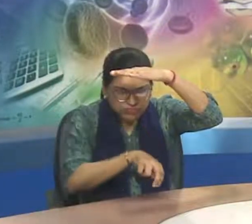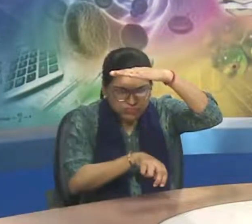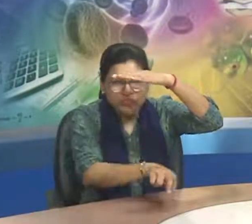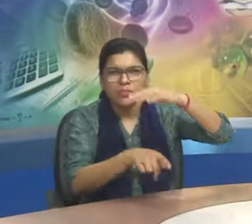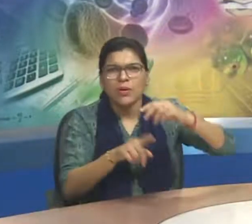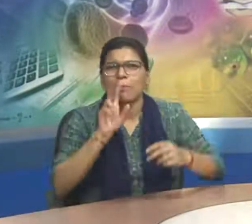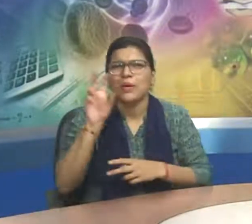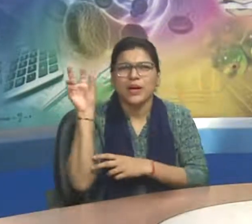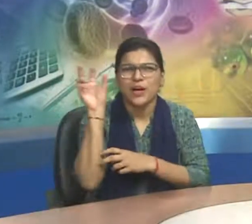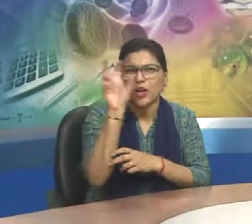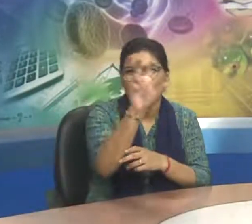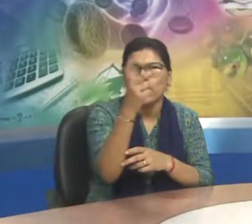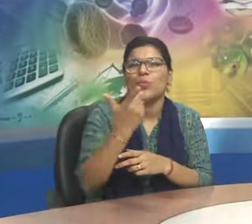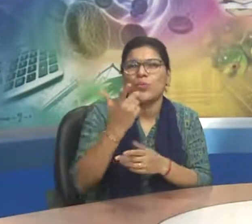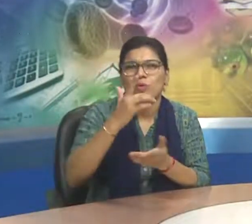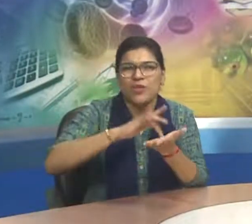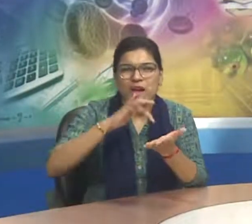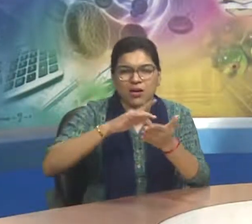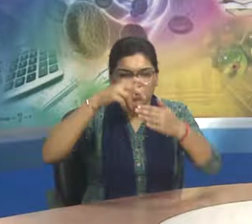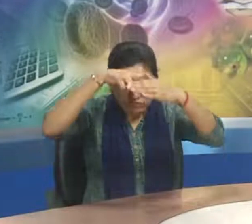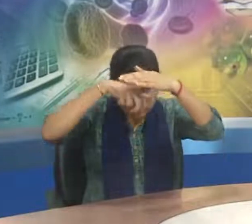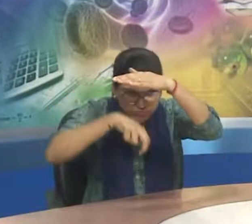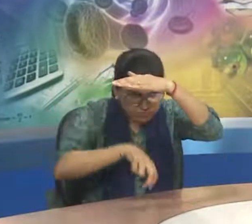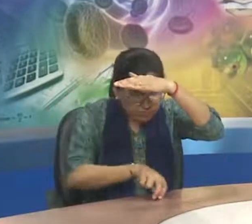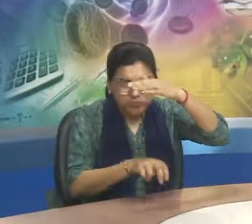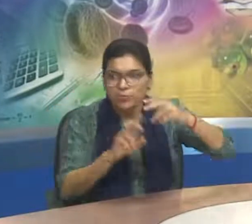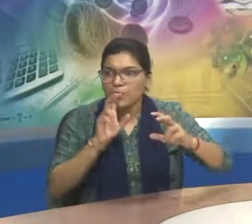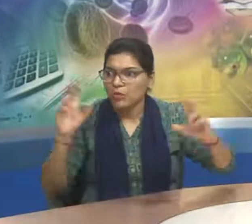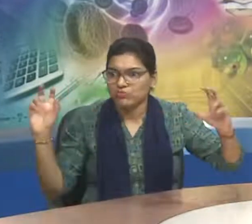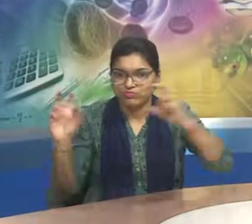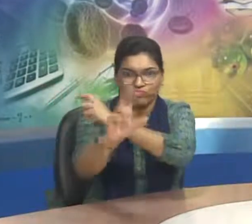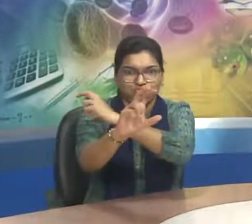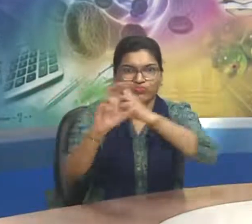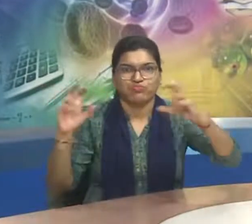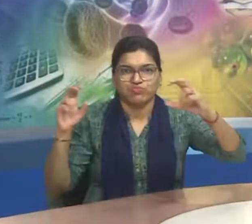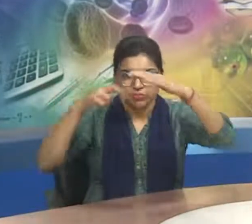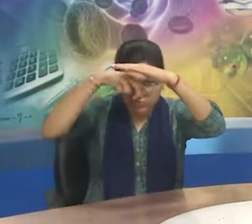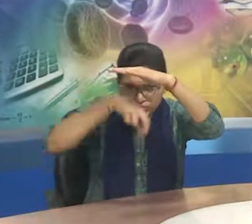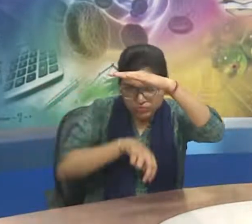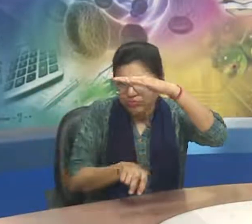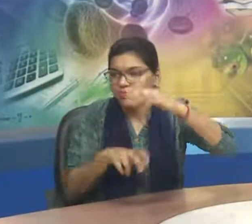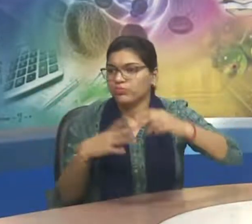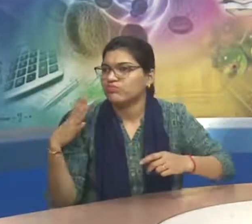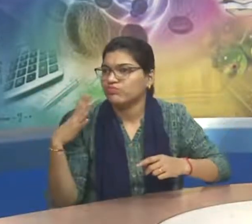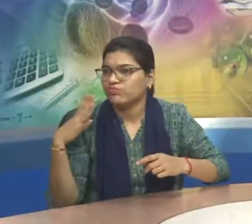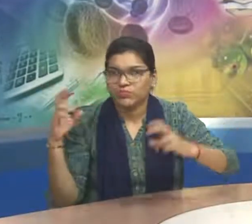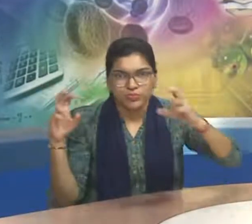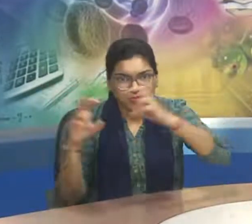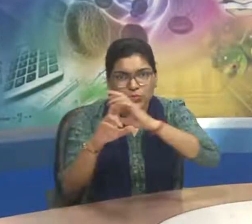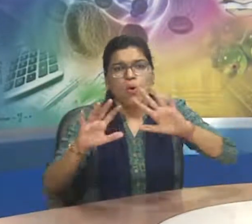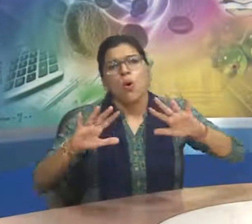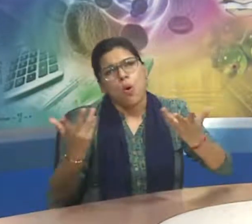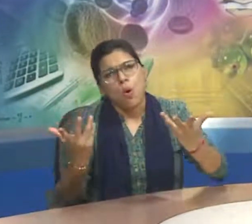being utilized for flyovers, subways, metros, and of course